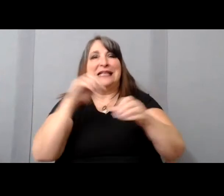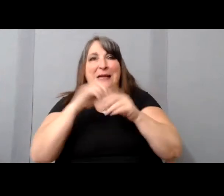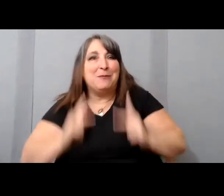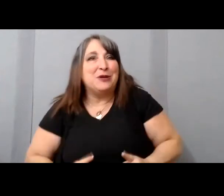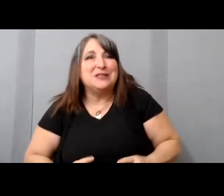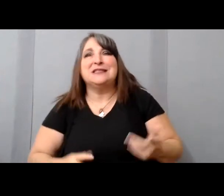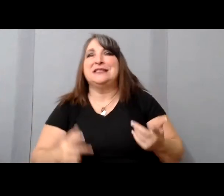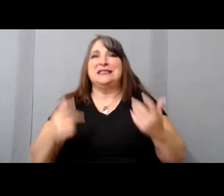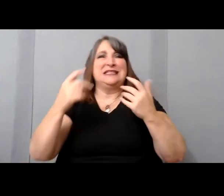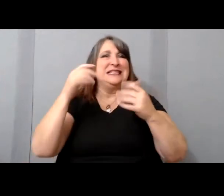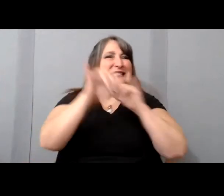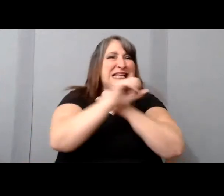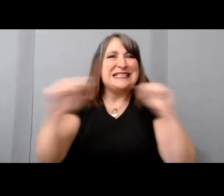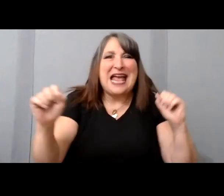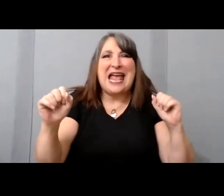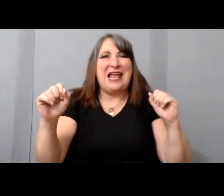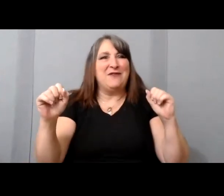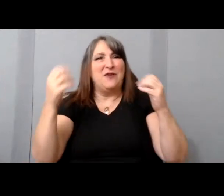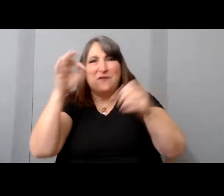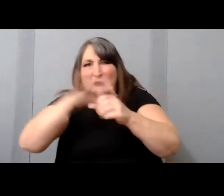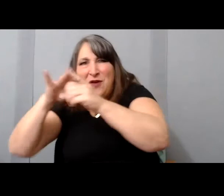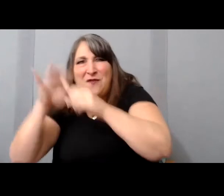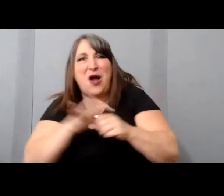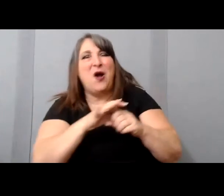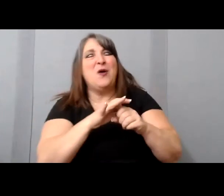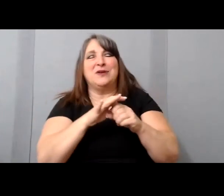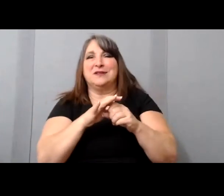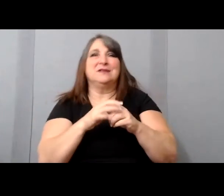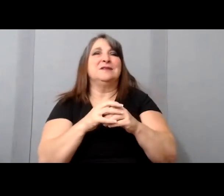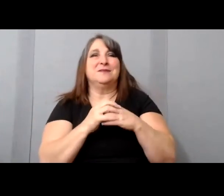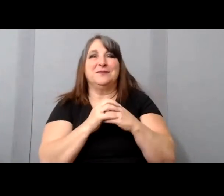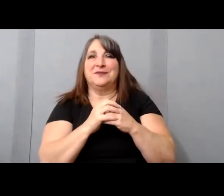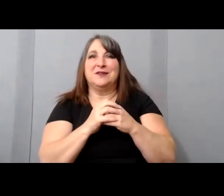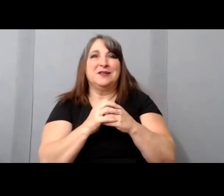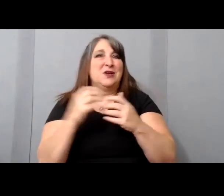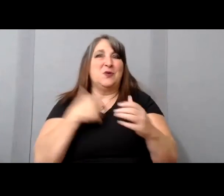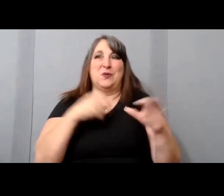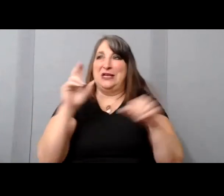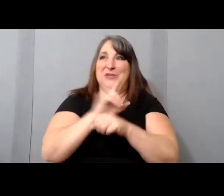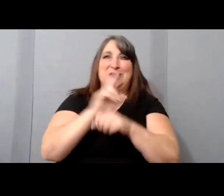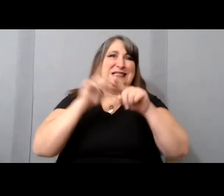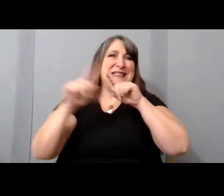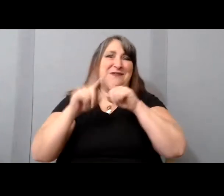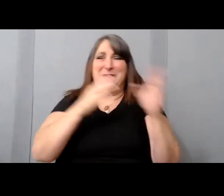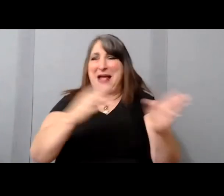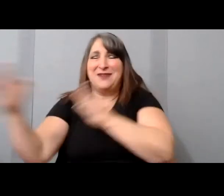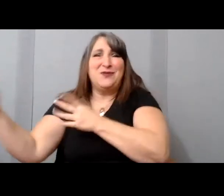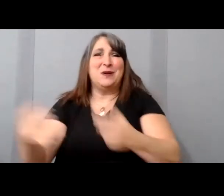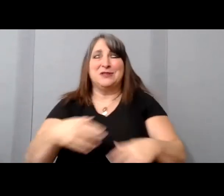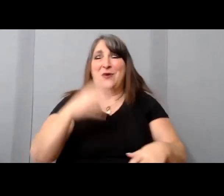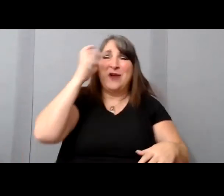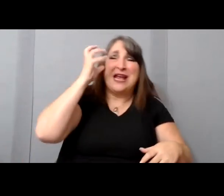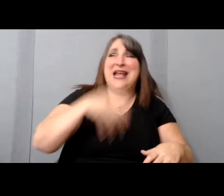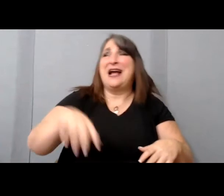while exercising their right to vote, was across platforms, newspaper, television, radio, social media, and